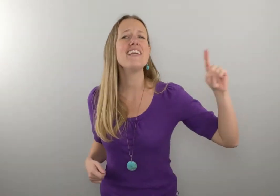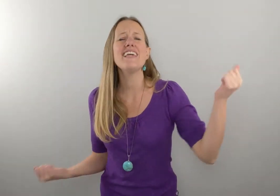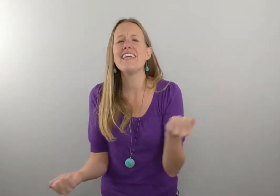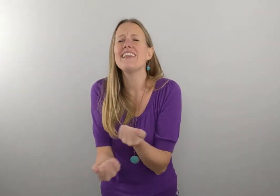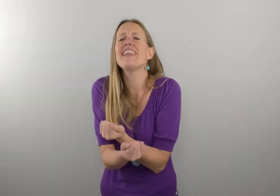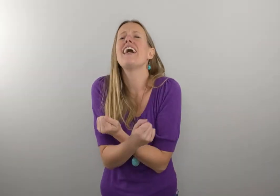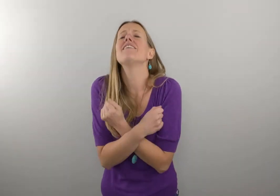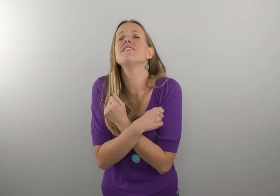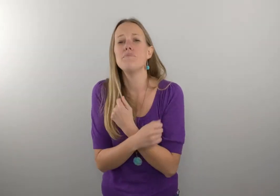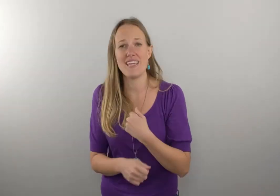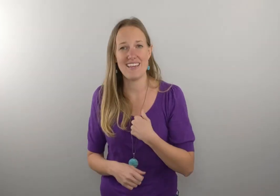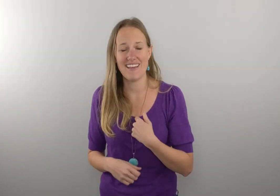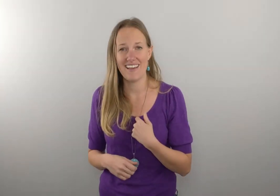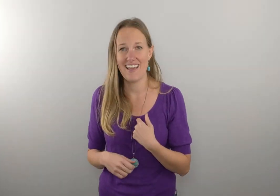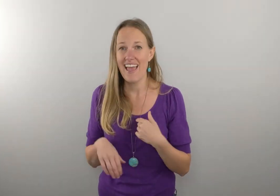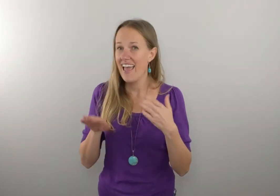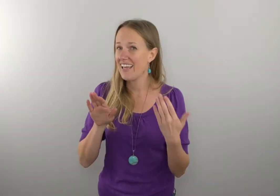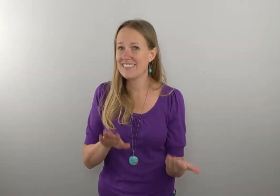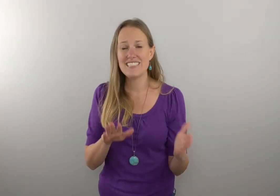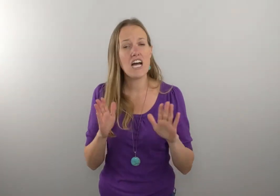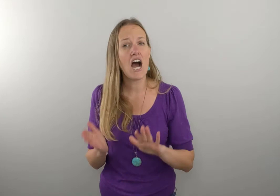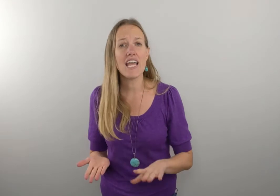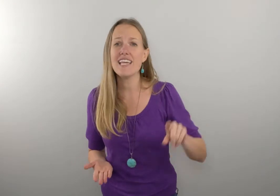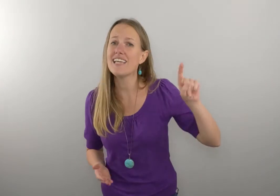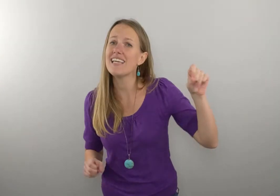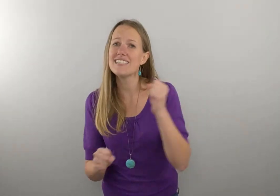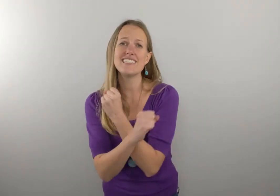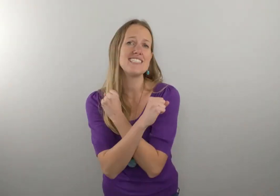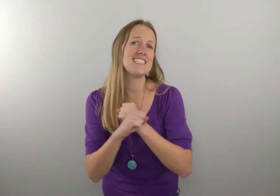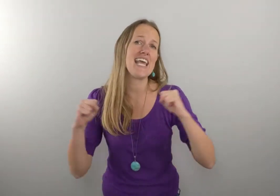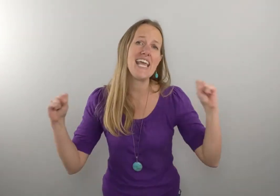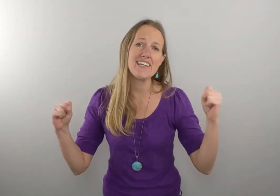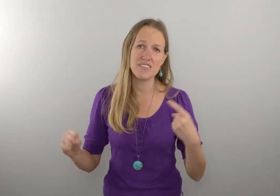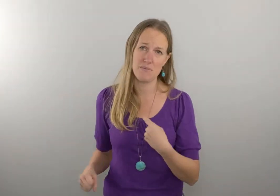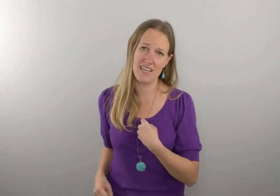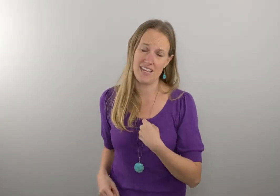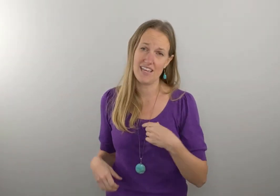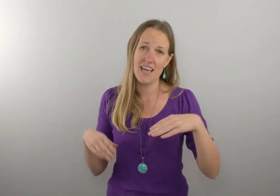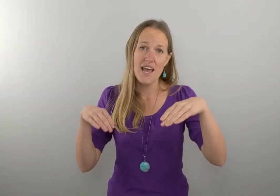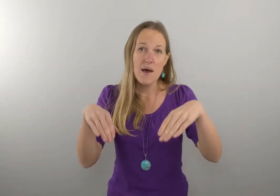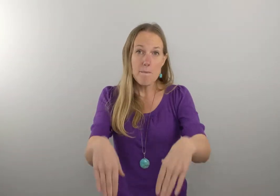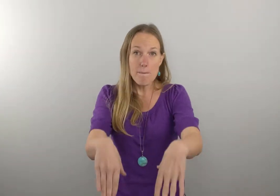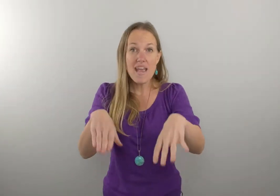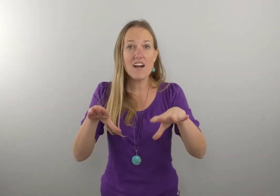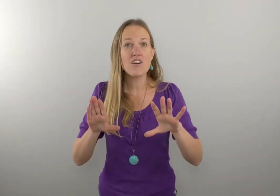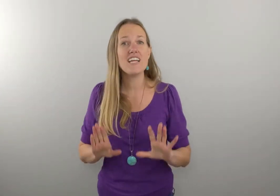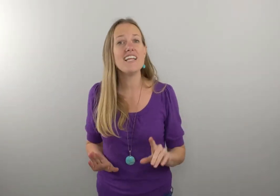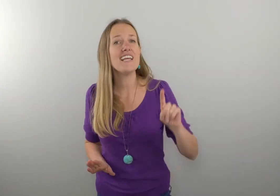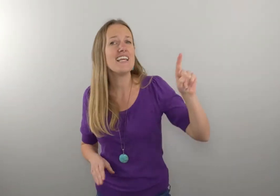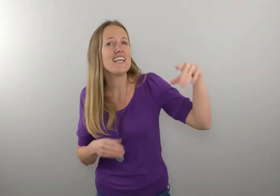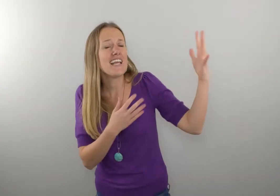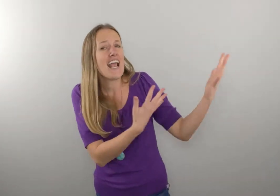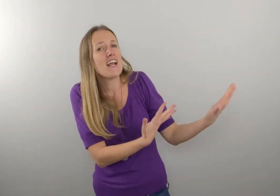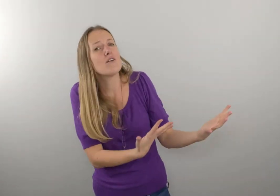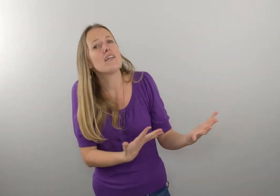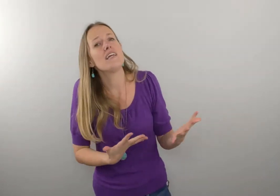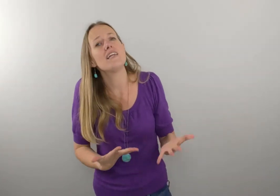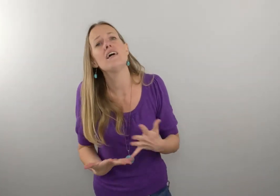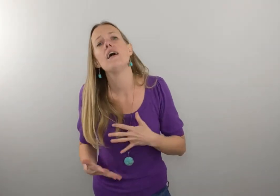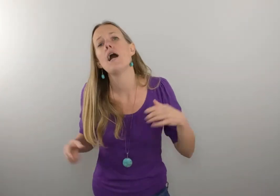he loved me, and dying, he saved me. Buried, he carried